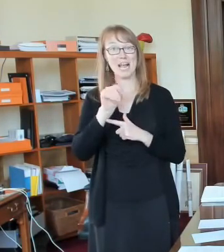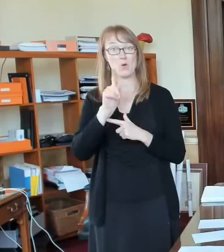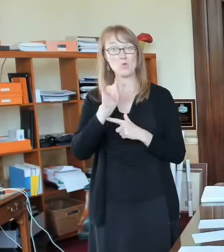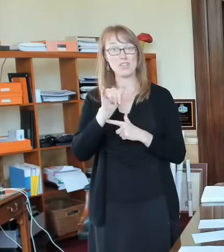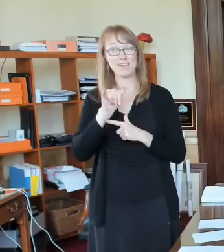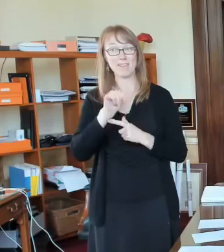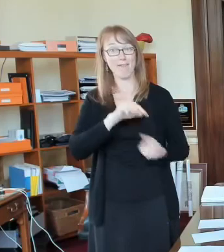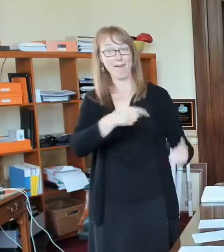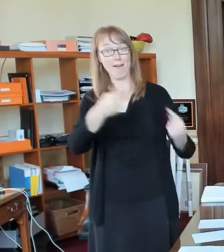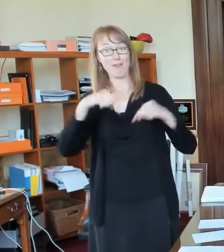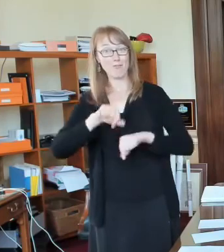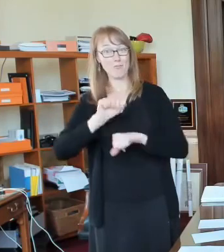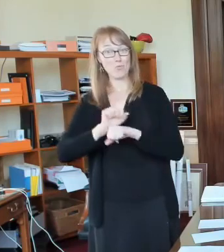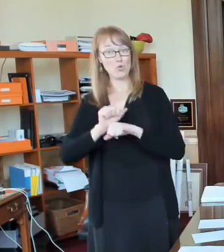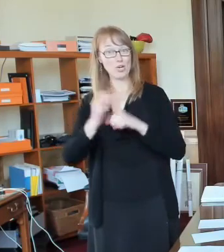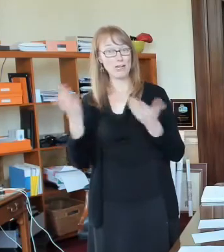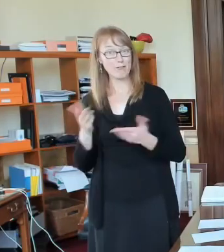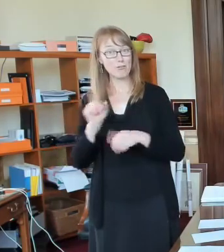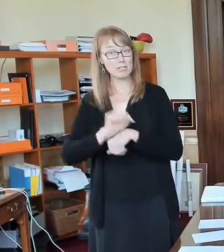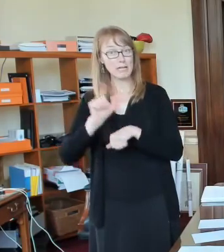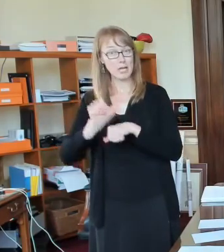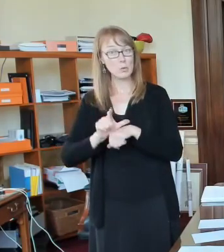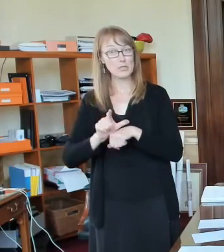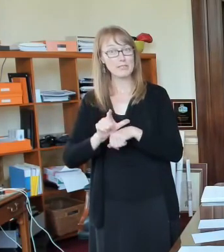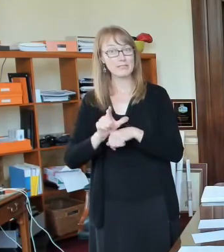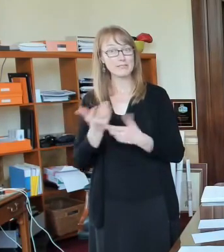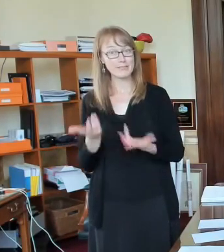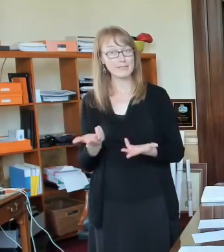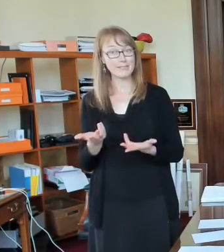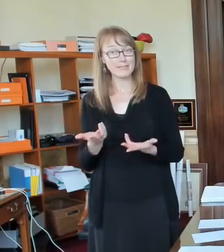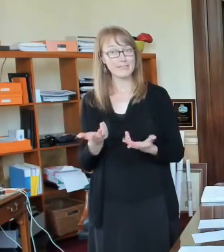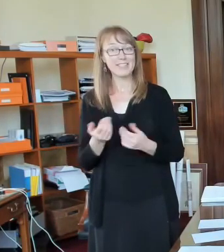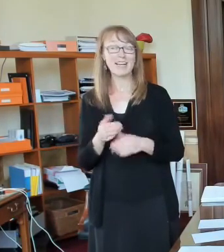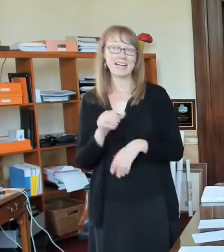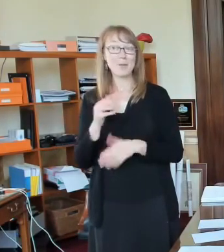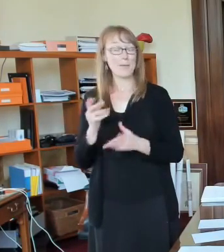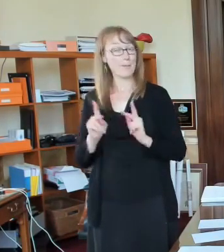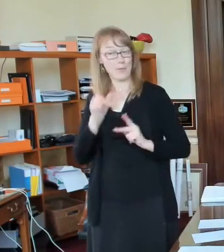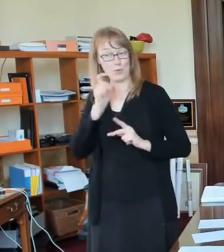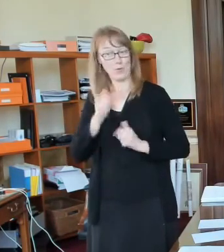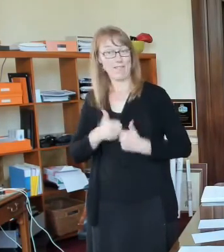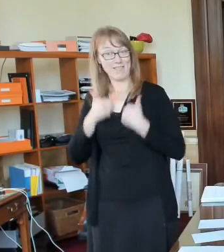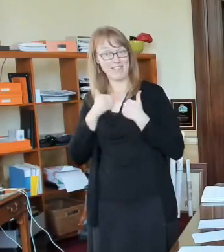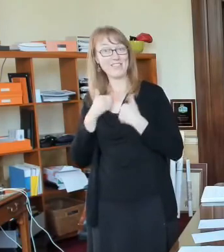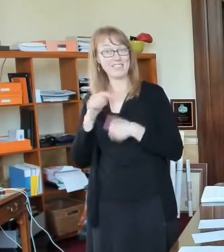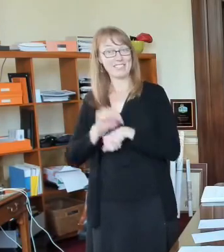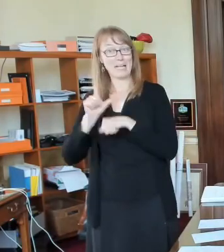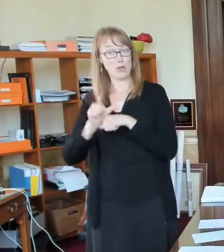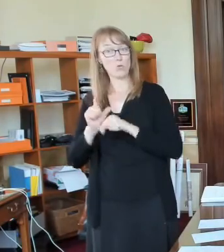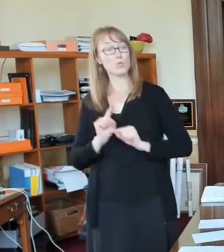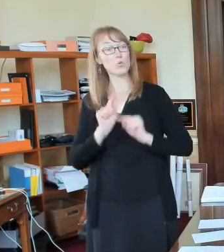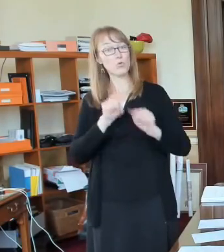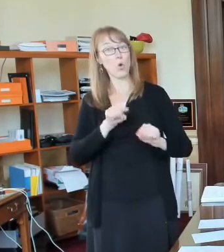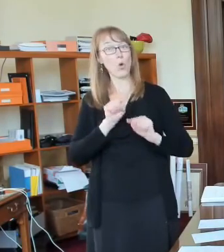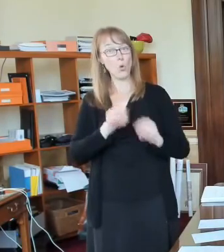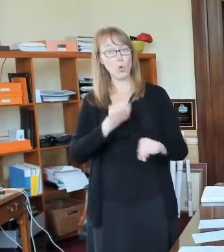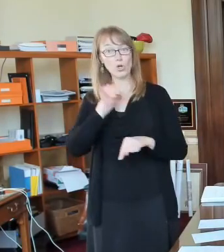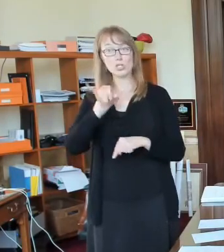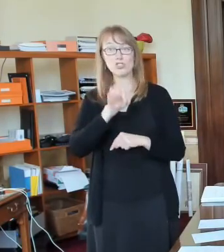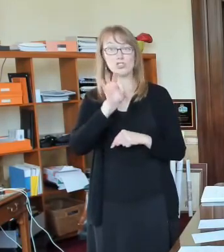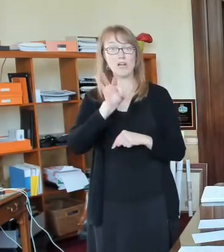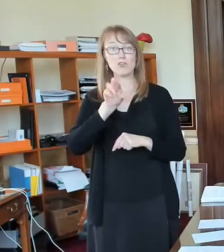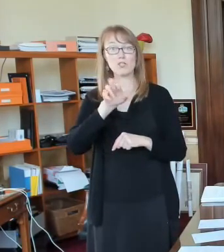County, both. And folks in St. Louis and St. Louis County go back and forth. So, you know, there